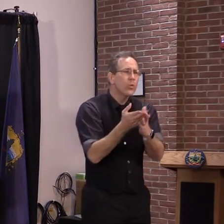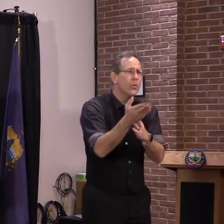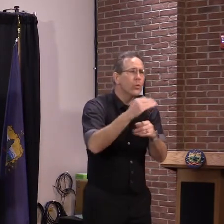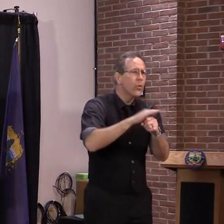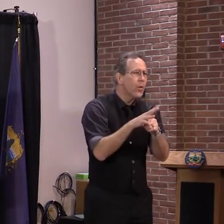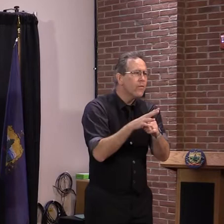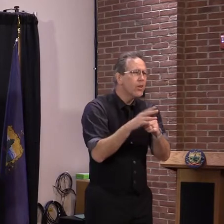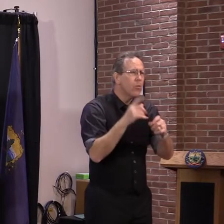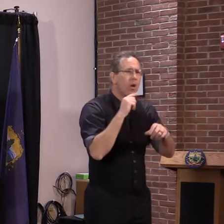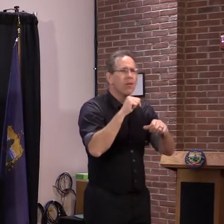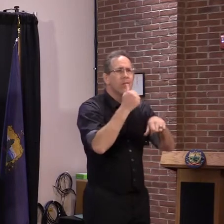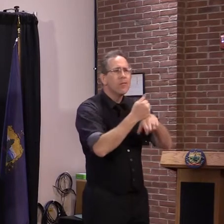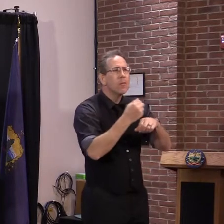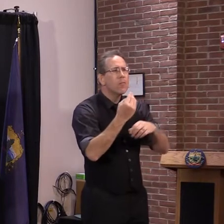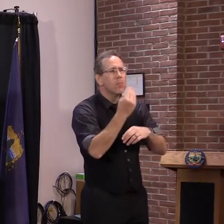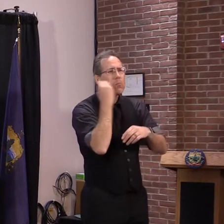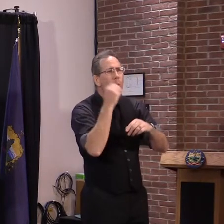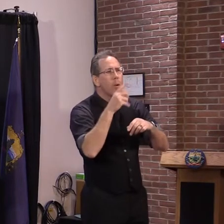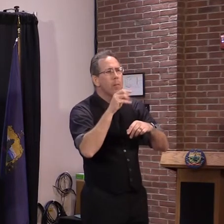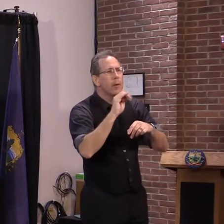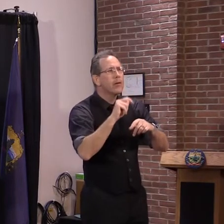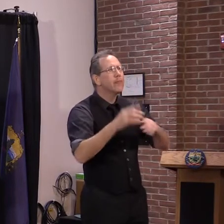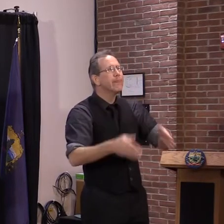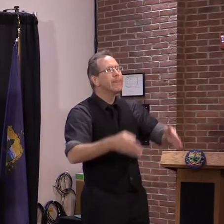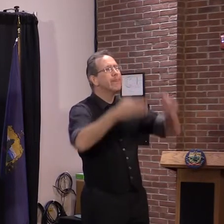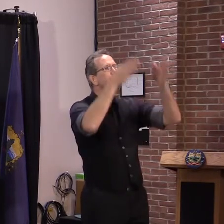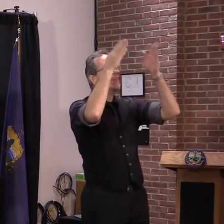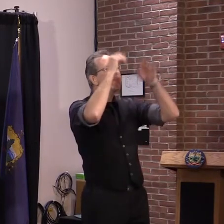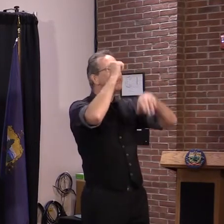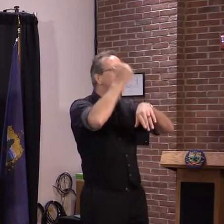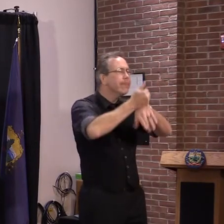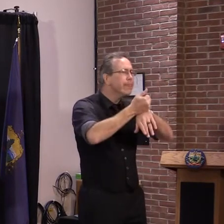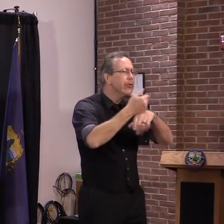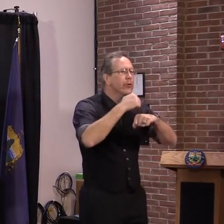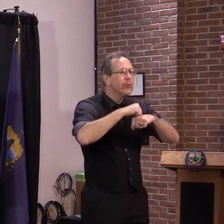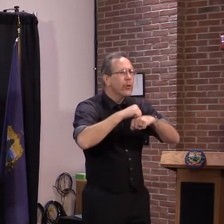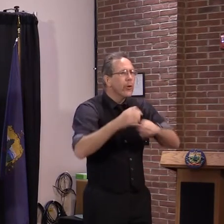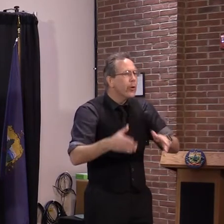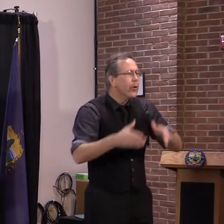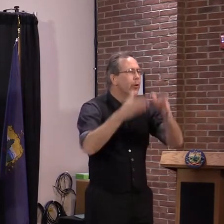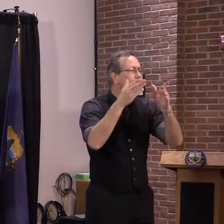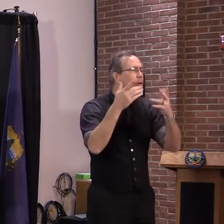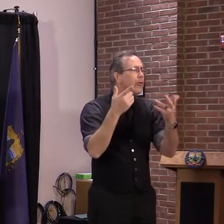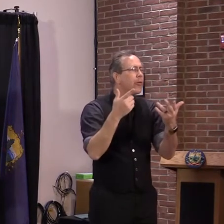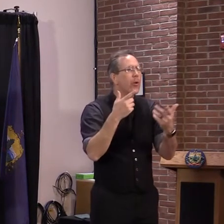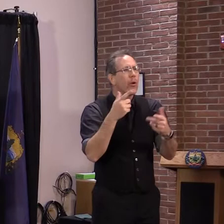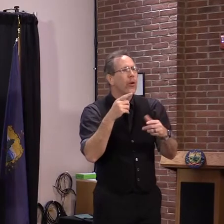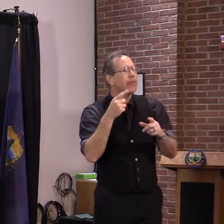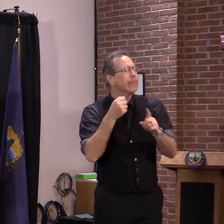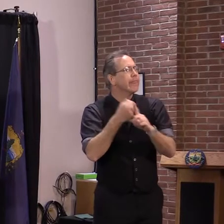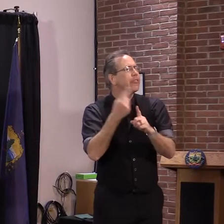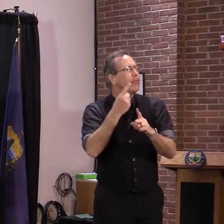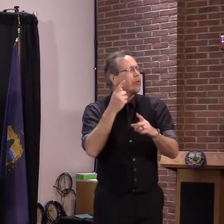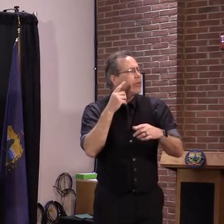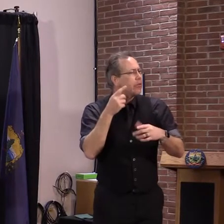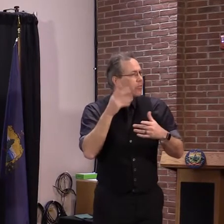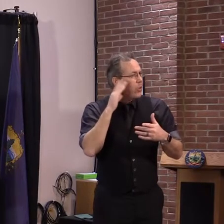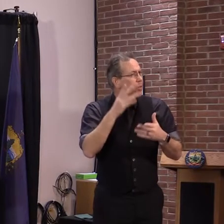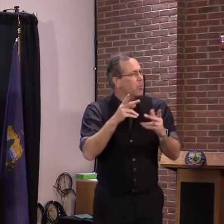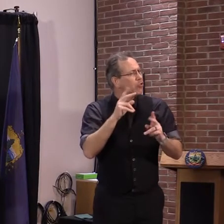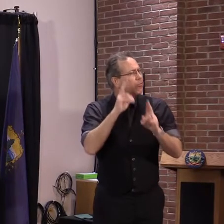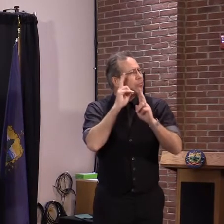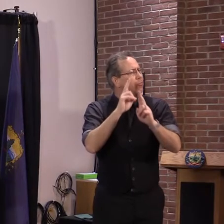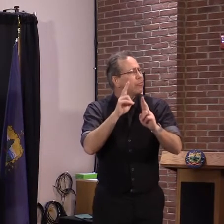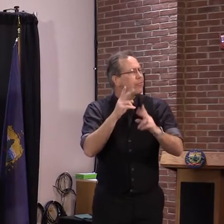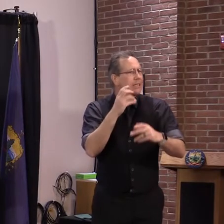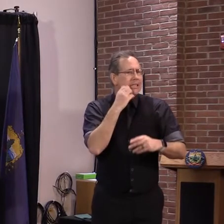flu. We've heard from some families that think that it would be a nice thing if the state would commemorate their losses in such a way. Any